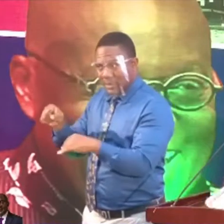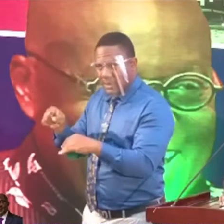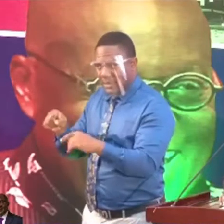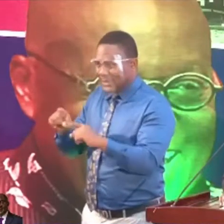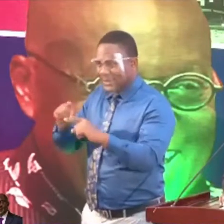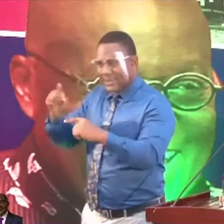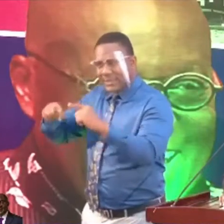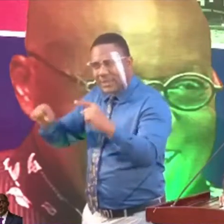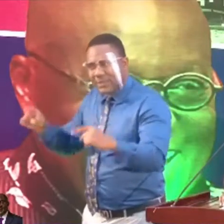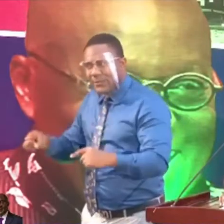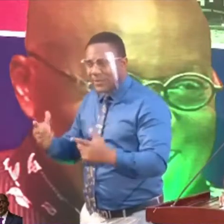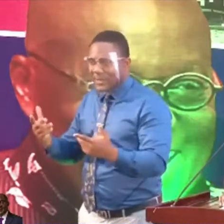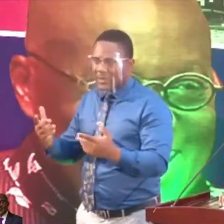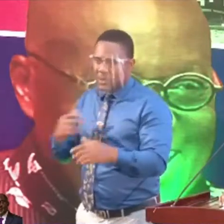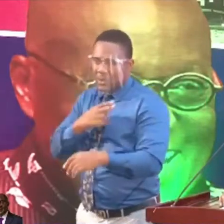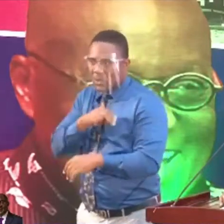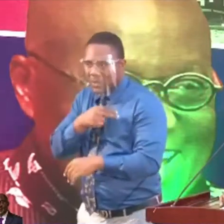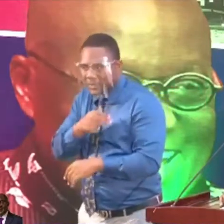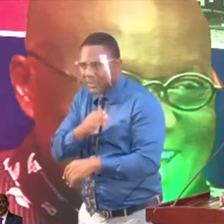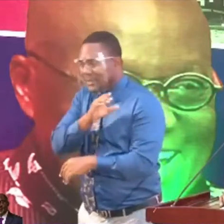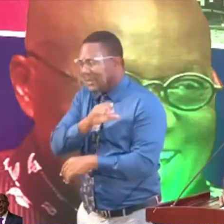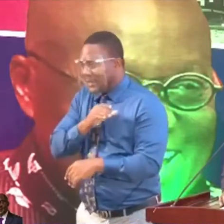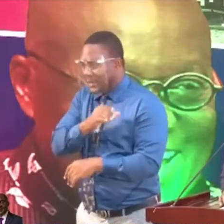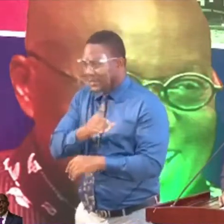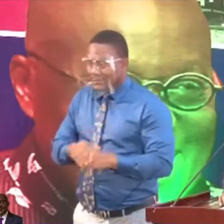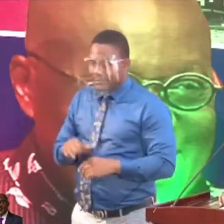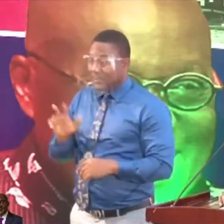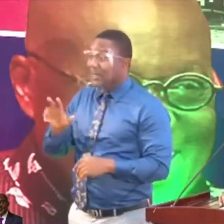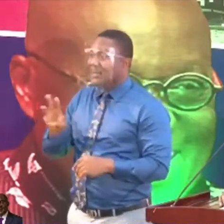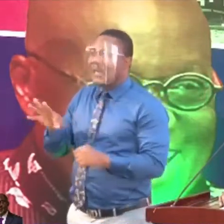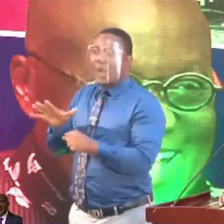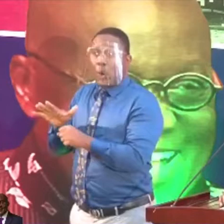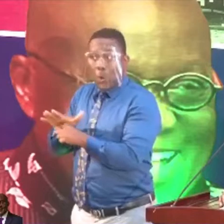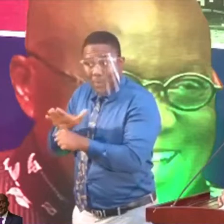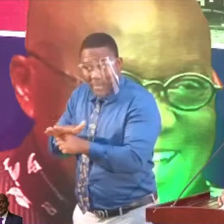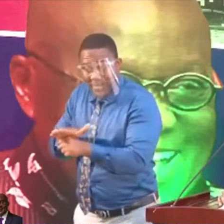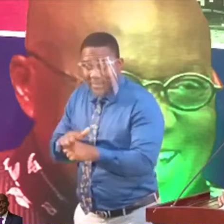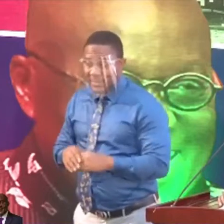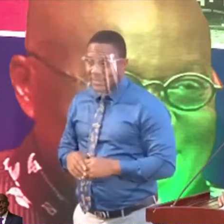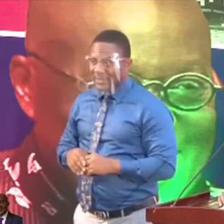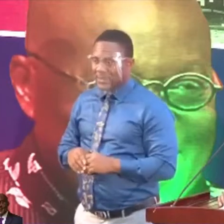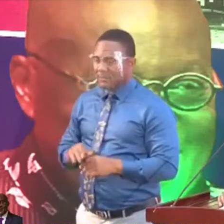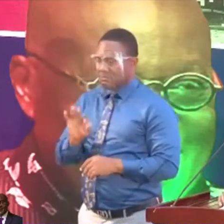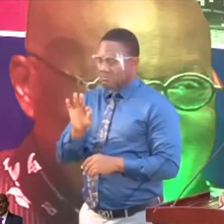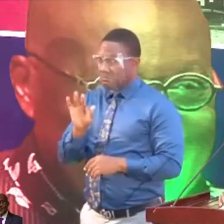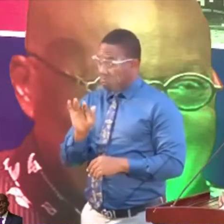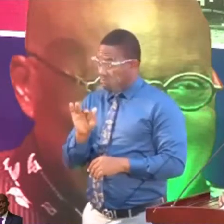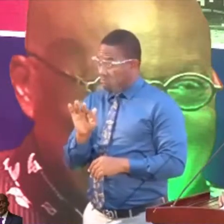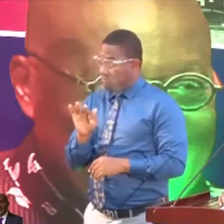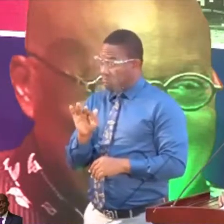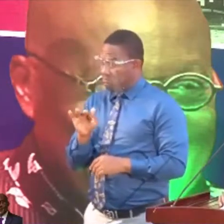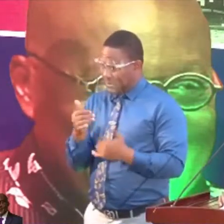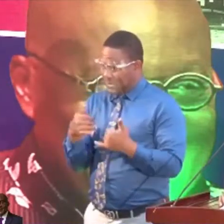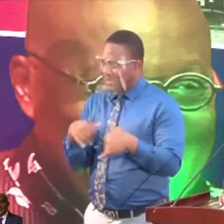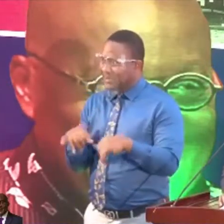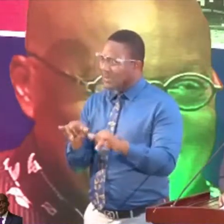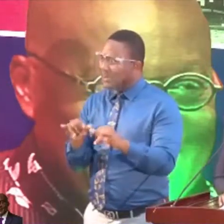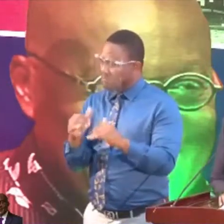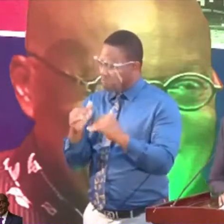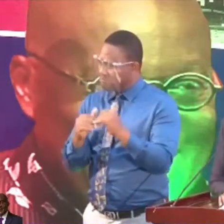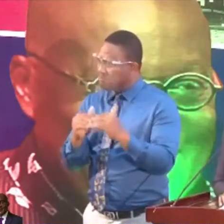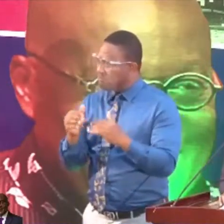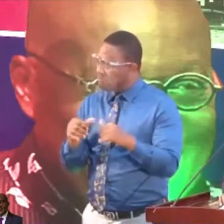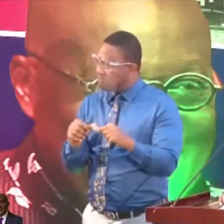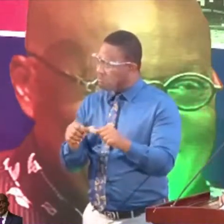health facilities across the country. 36 have been completed and 19 are at various stages of